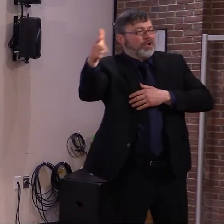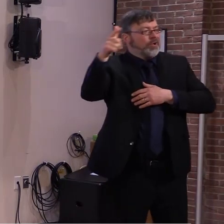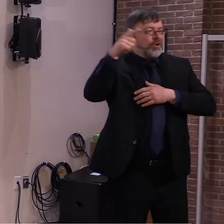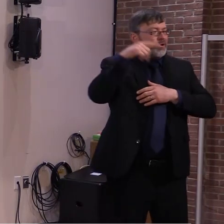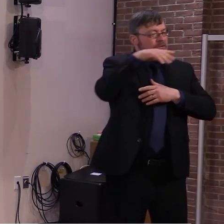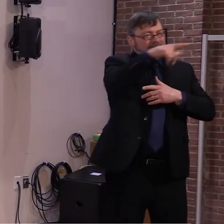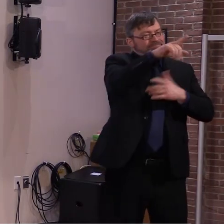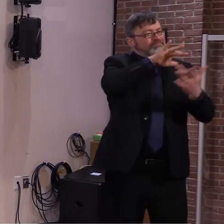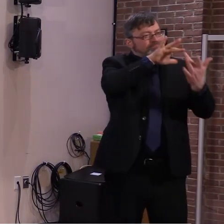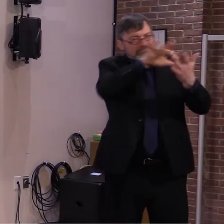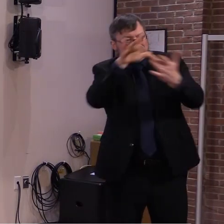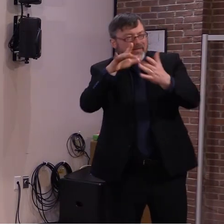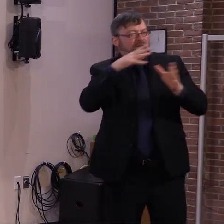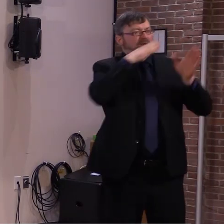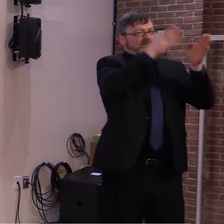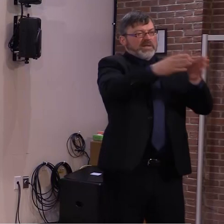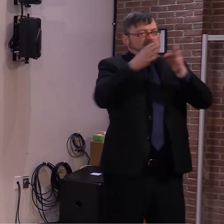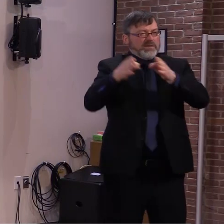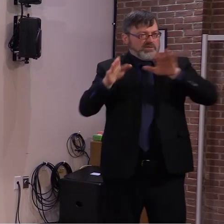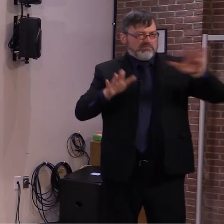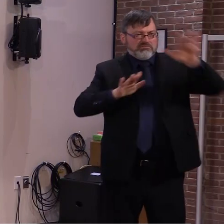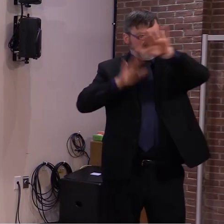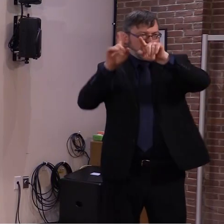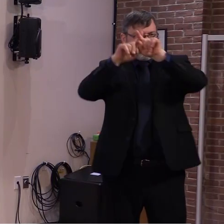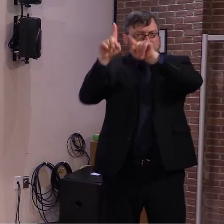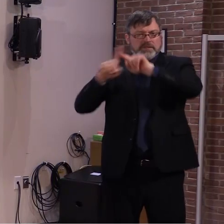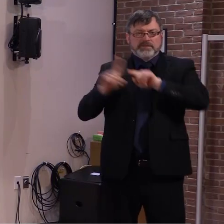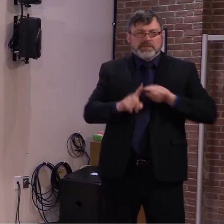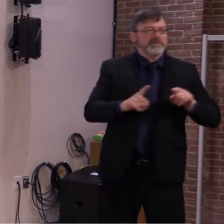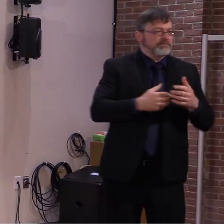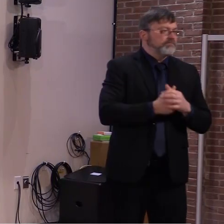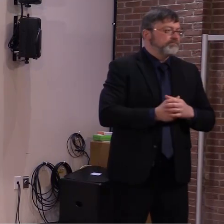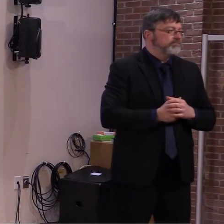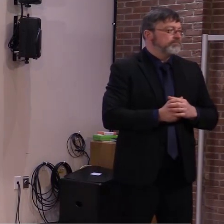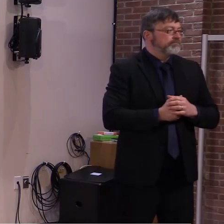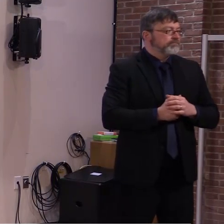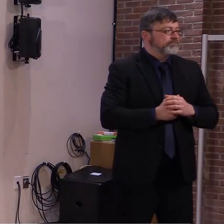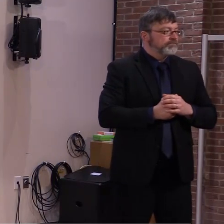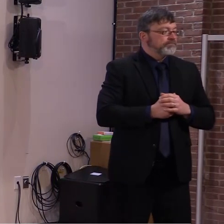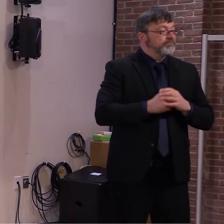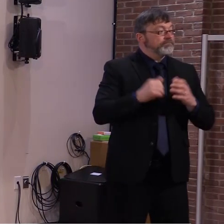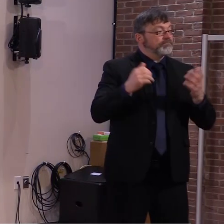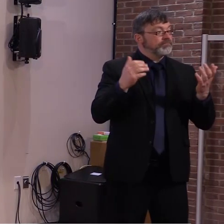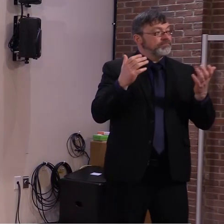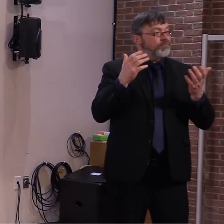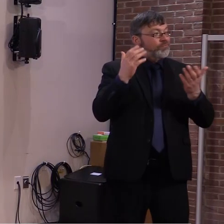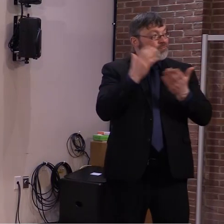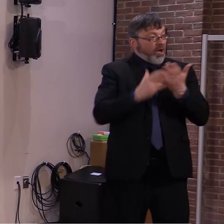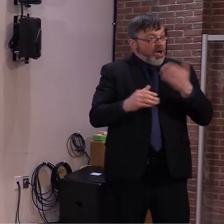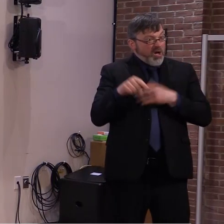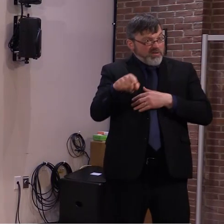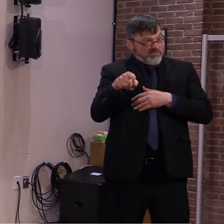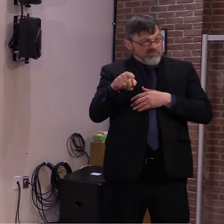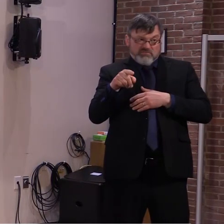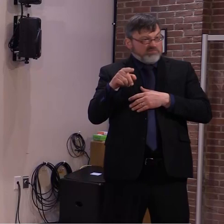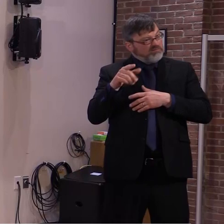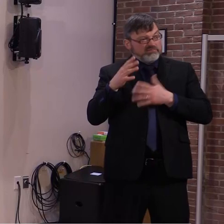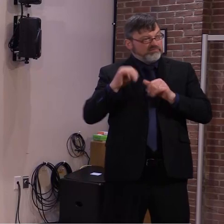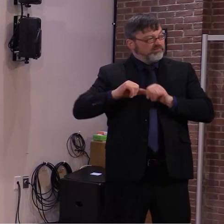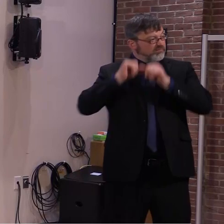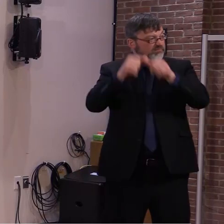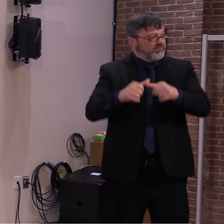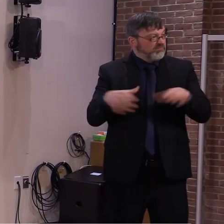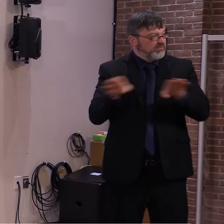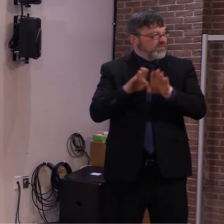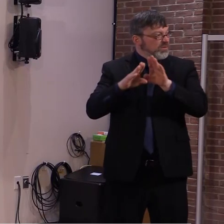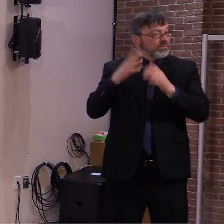been closed for almost a year and may need more time to prepare, including hiring and training staff. A listing of adult